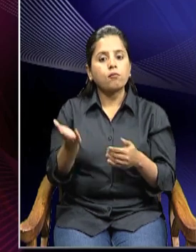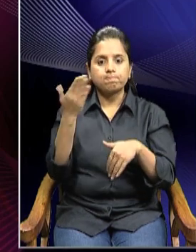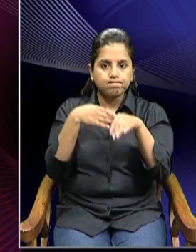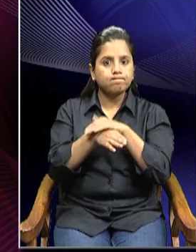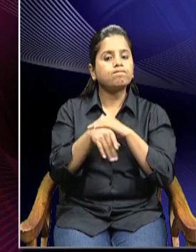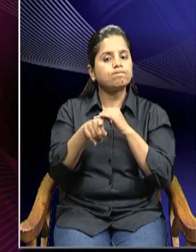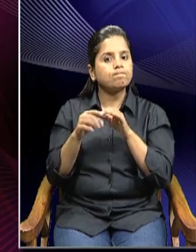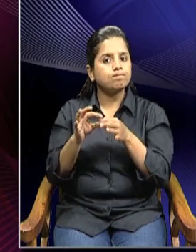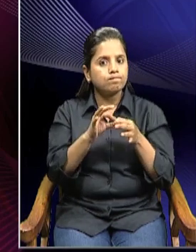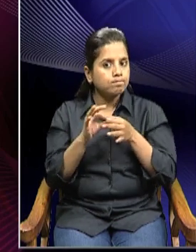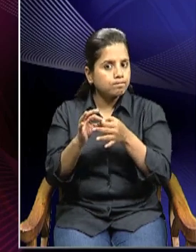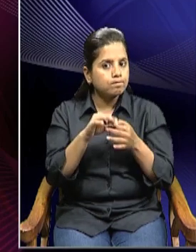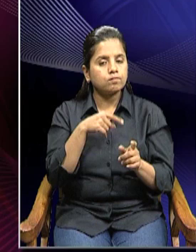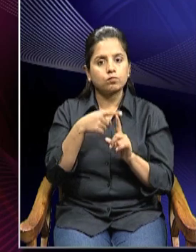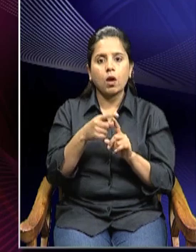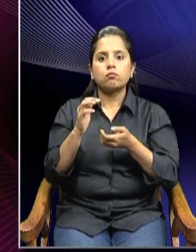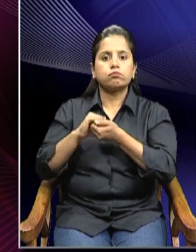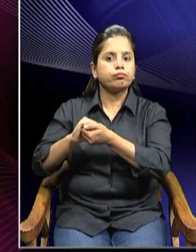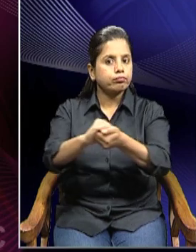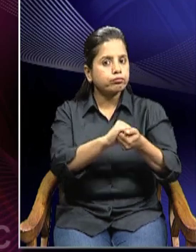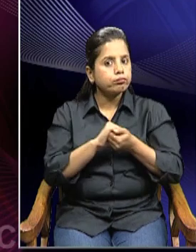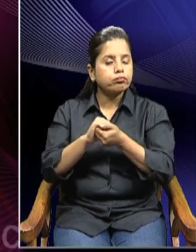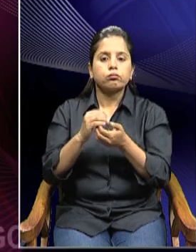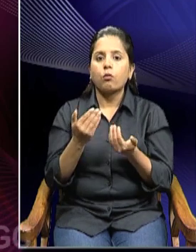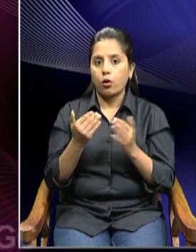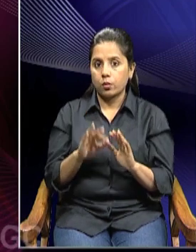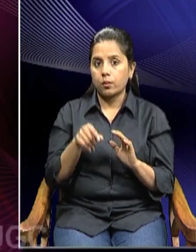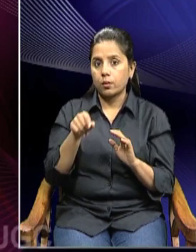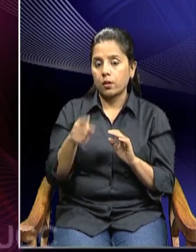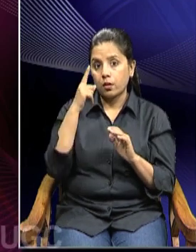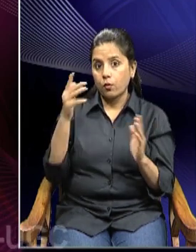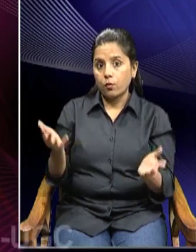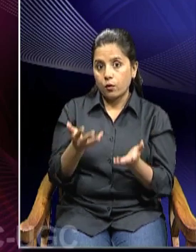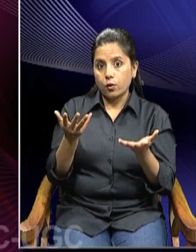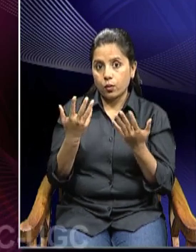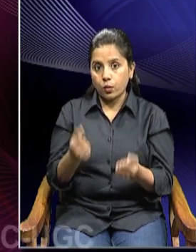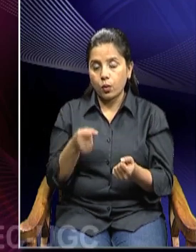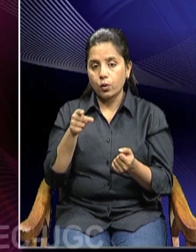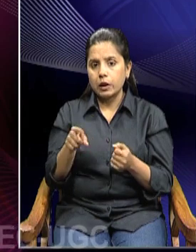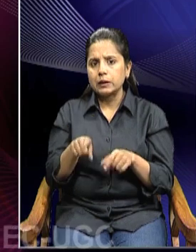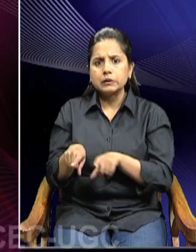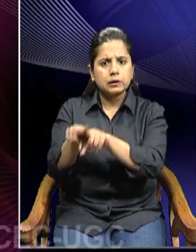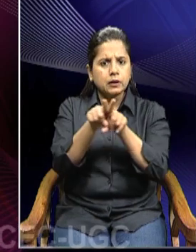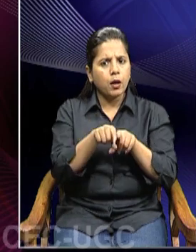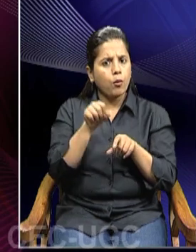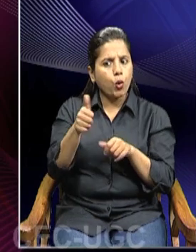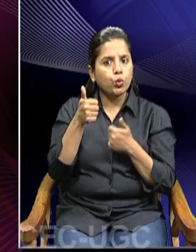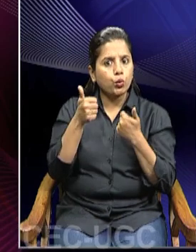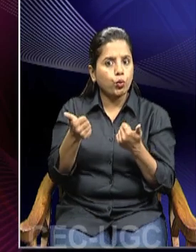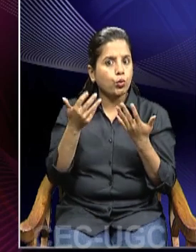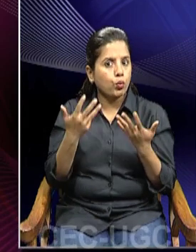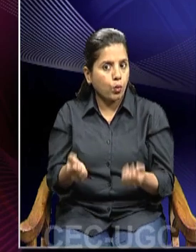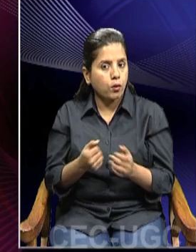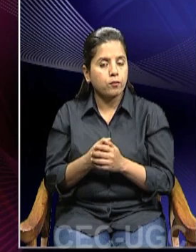into cooperation and collaboration in order to promote their common good, in order to